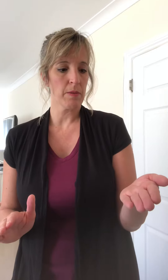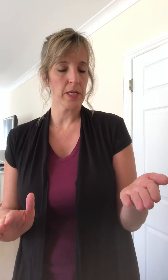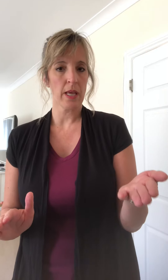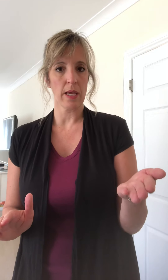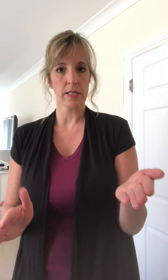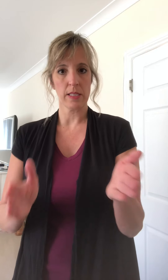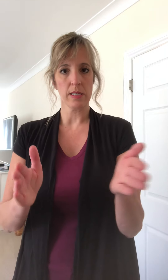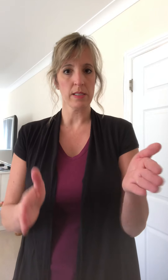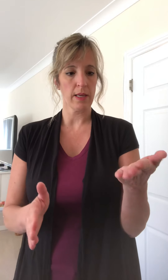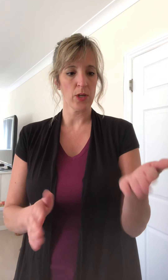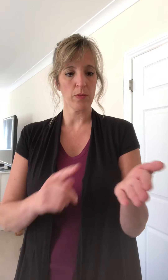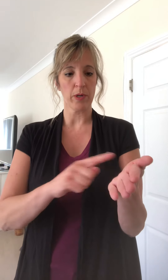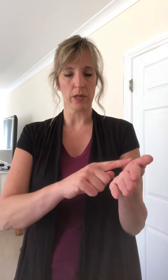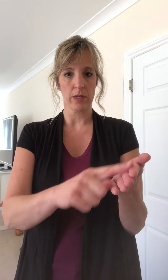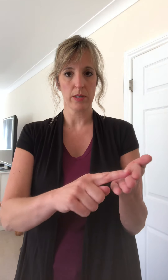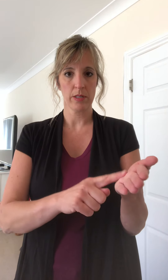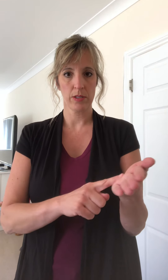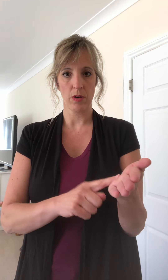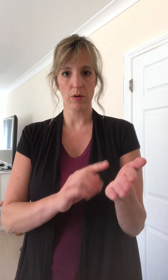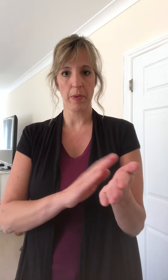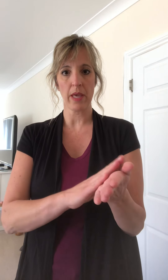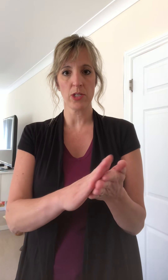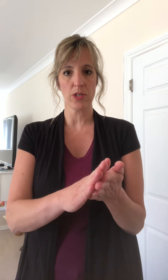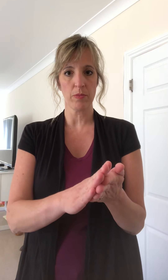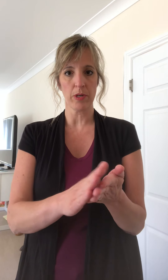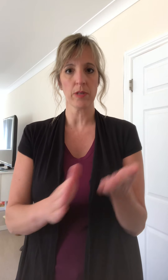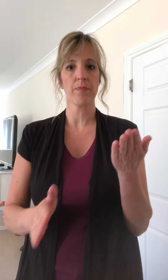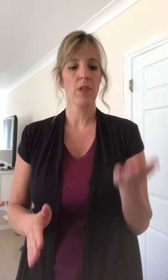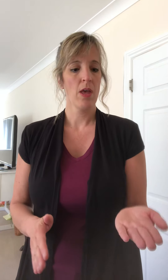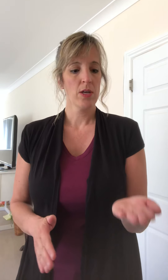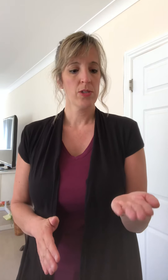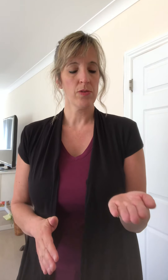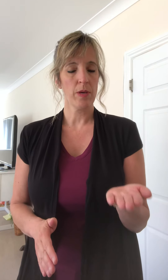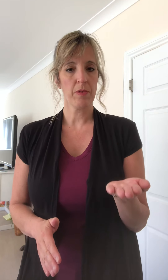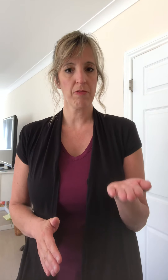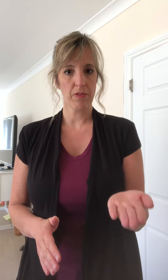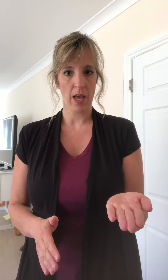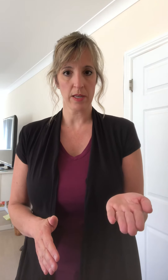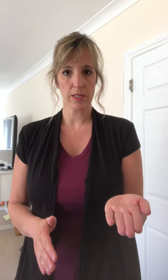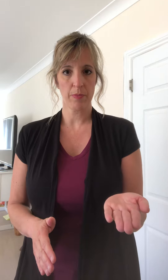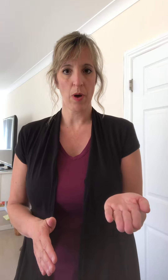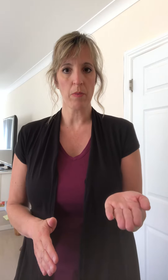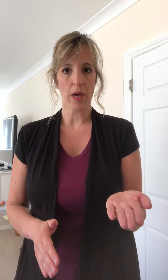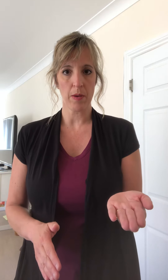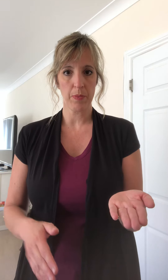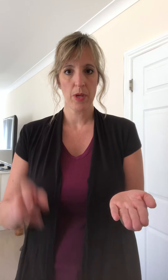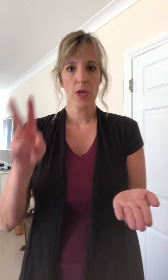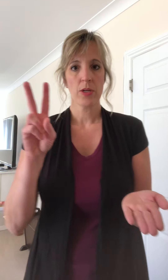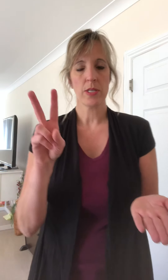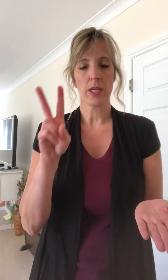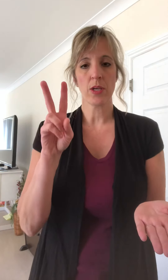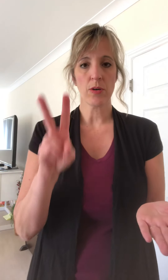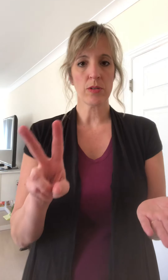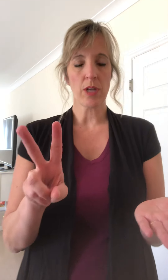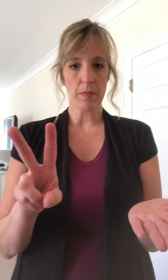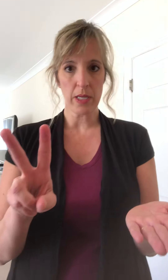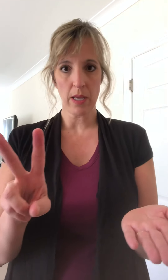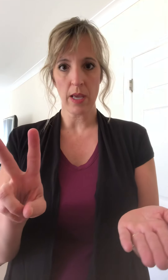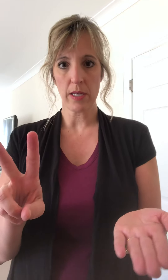non-dominant hand, this is like your book, so a page in your book. So you keep it flat, palm up. You take your dominant hand,